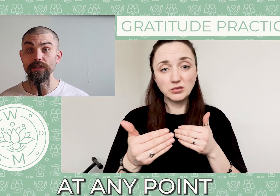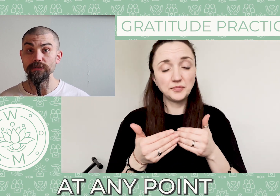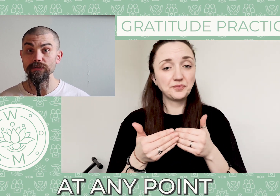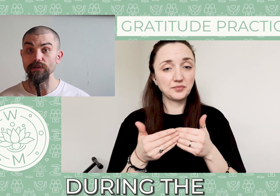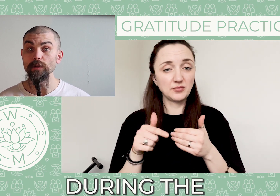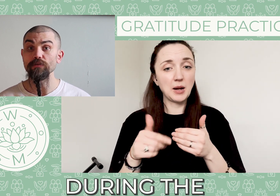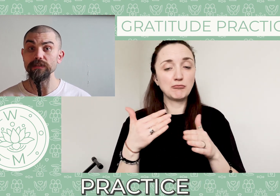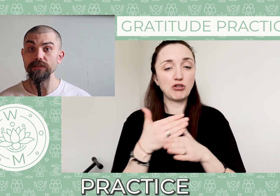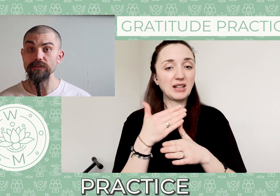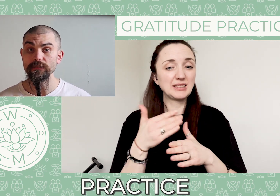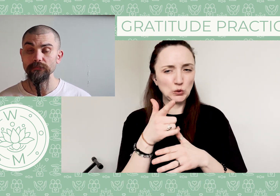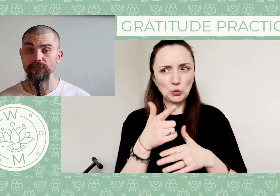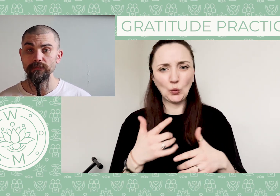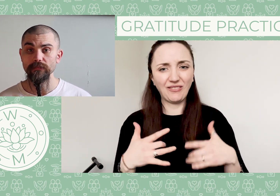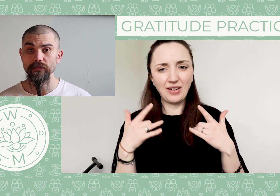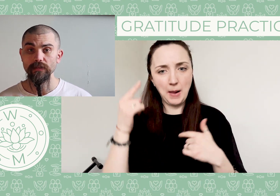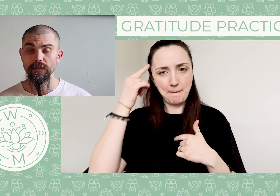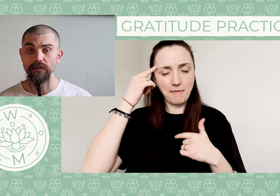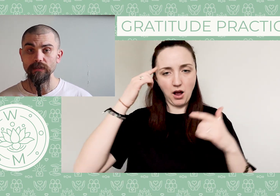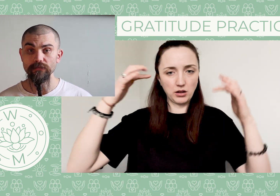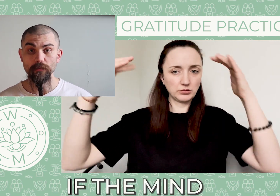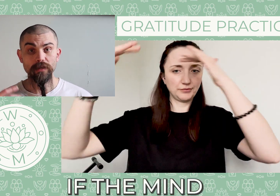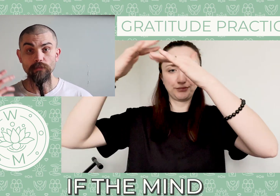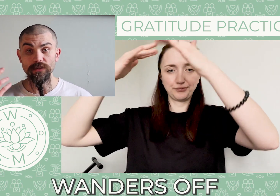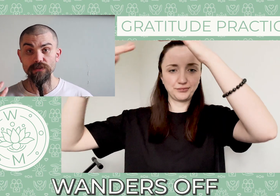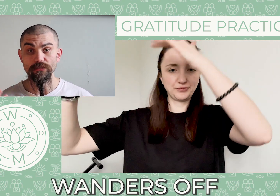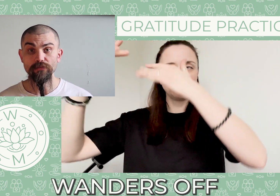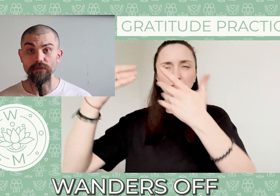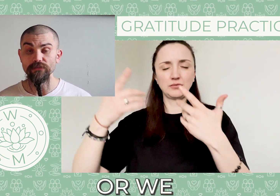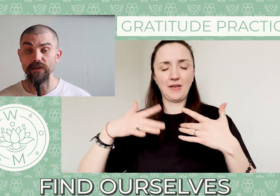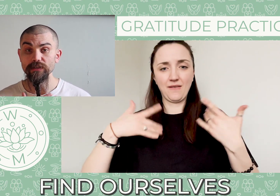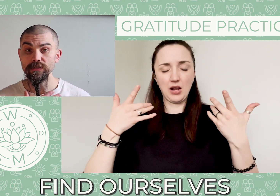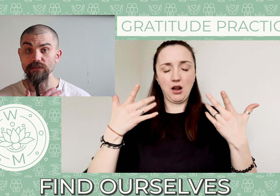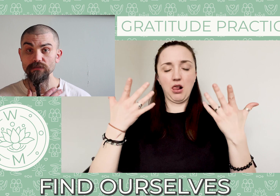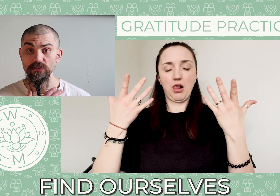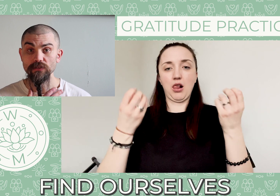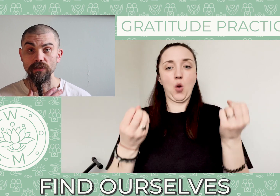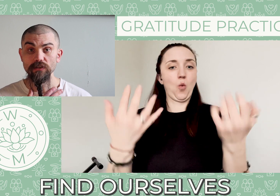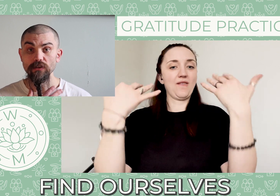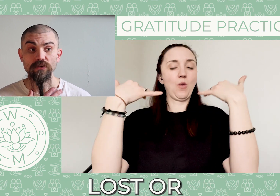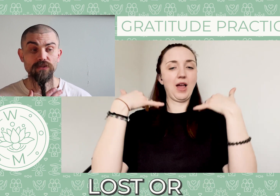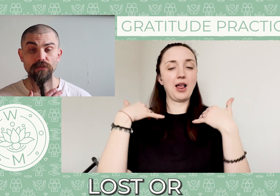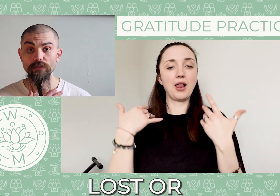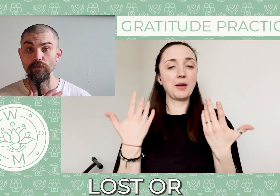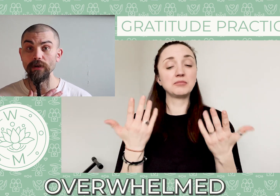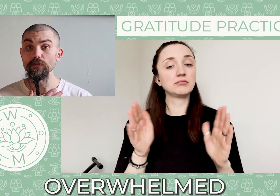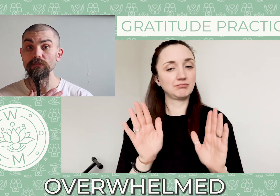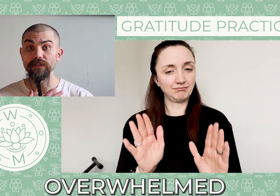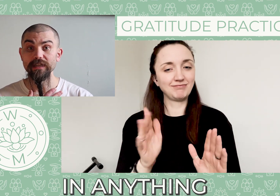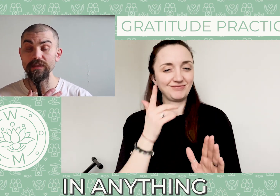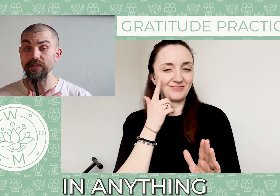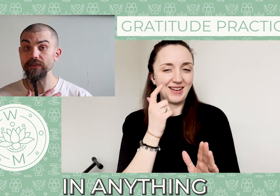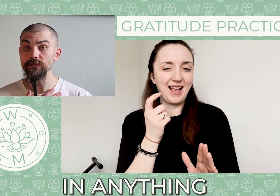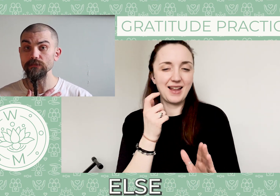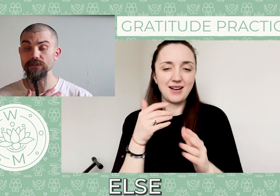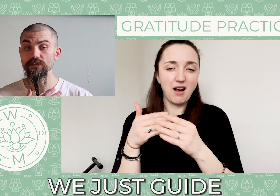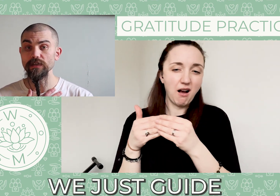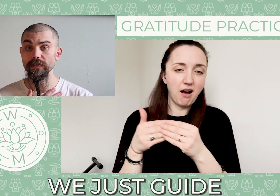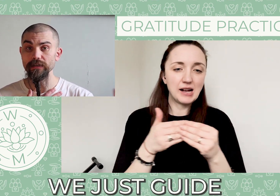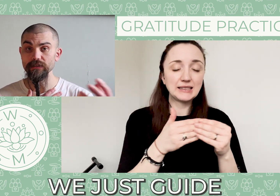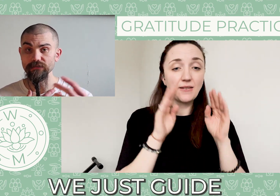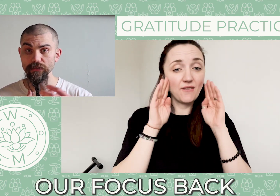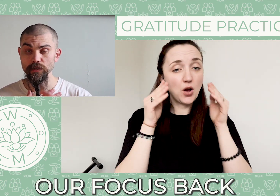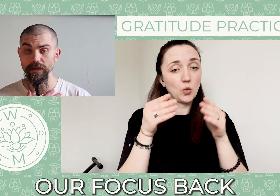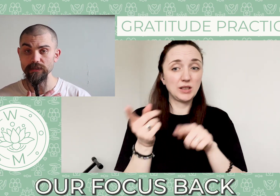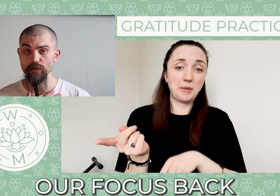At any point during the practice, if the mind wanders off or we find ourselves lost or overwhelmed in anything else, we